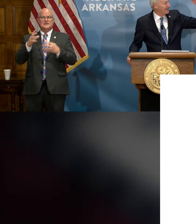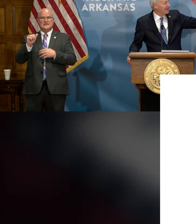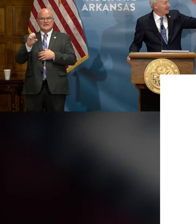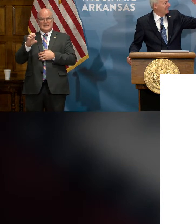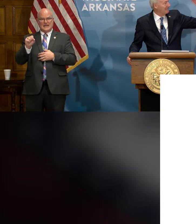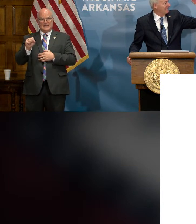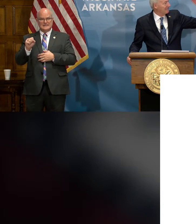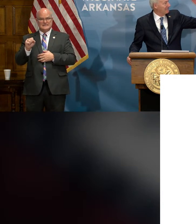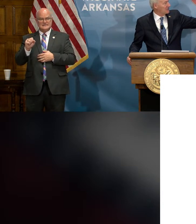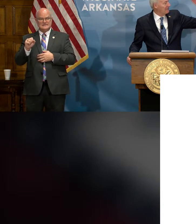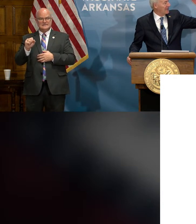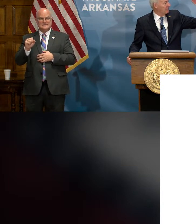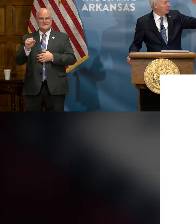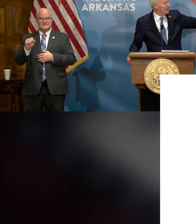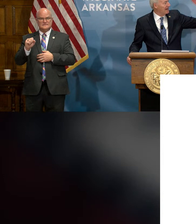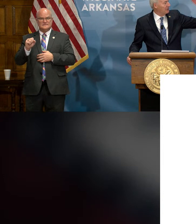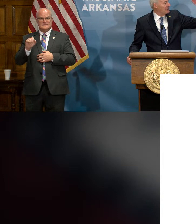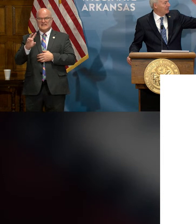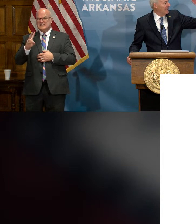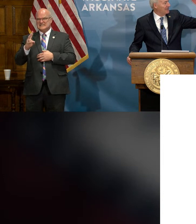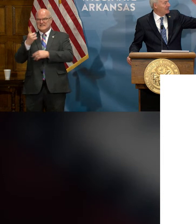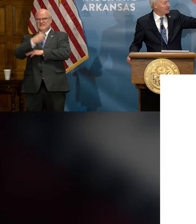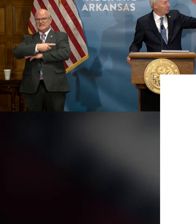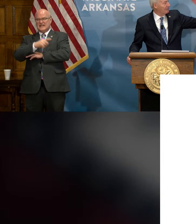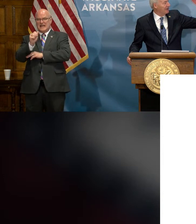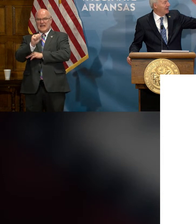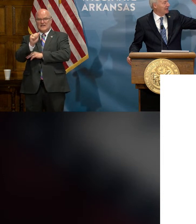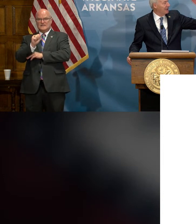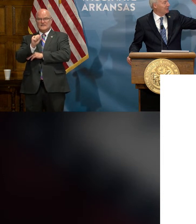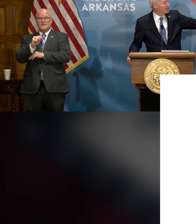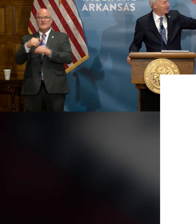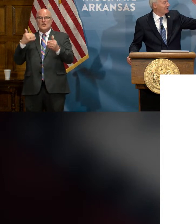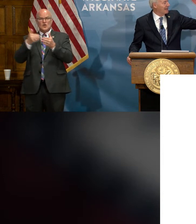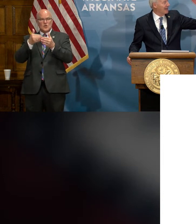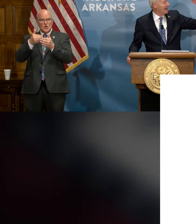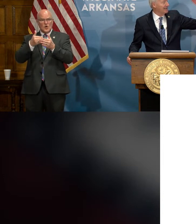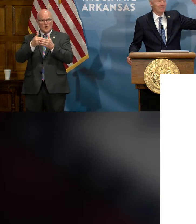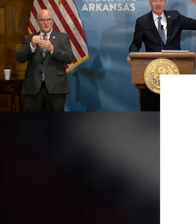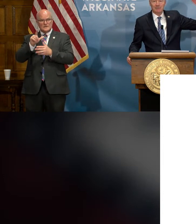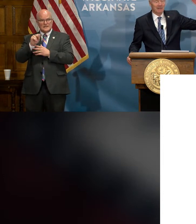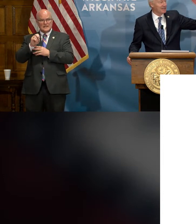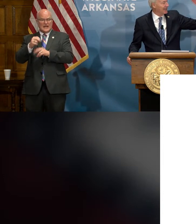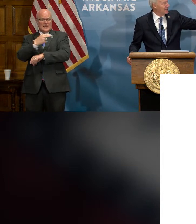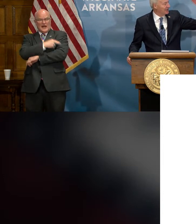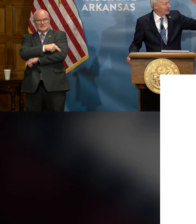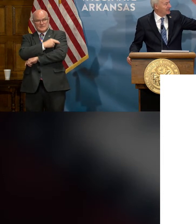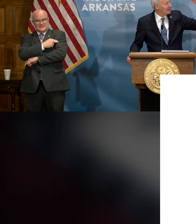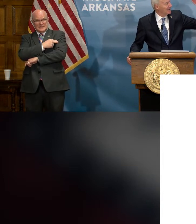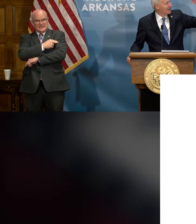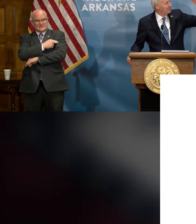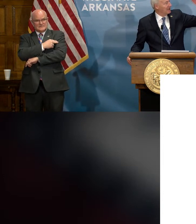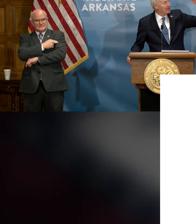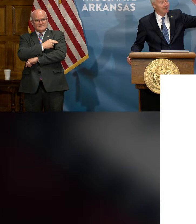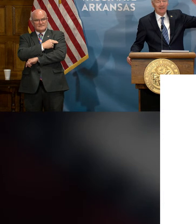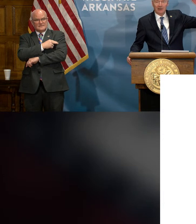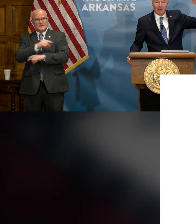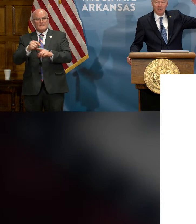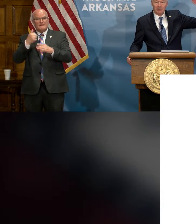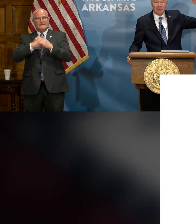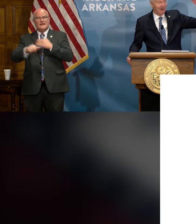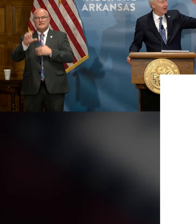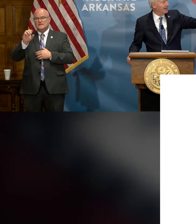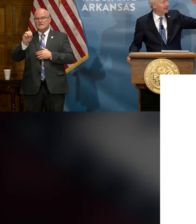cases, 7-day rolling average of cases were very close to the line of hospitalizations. But under